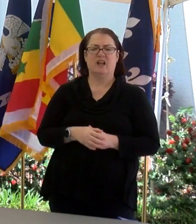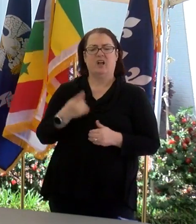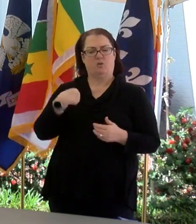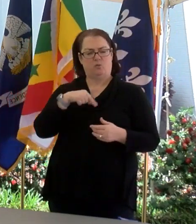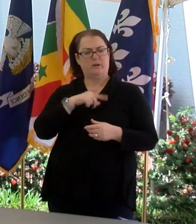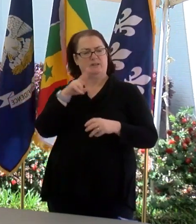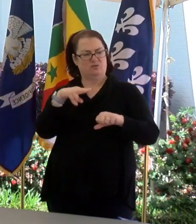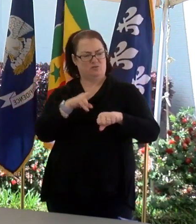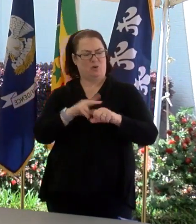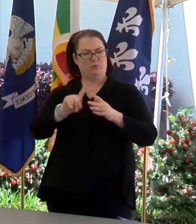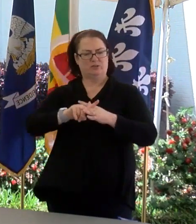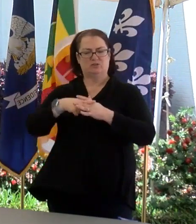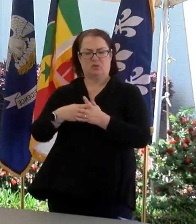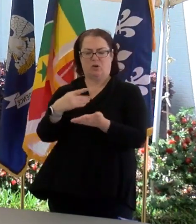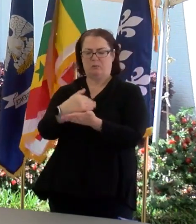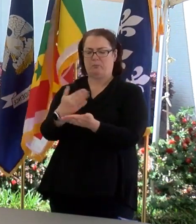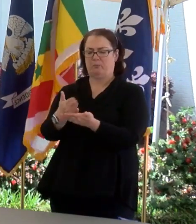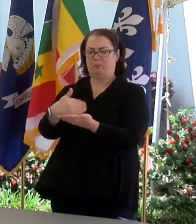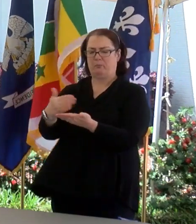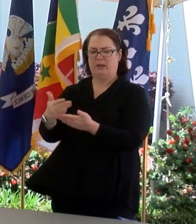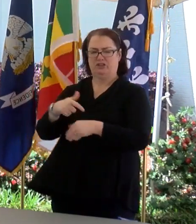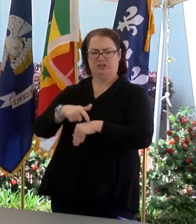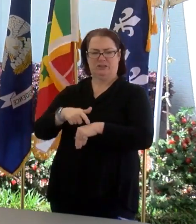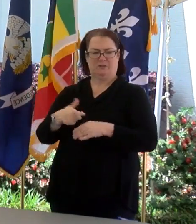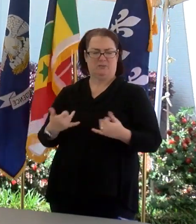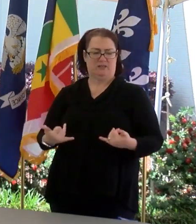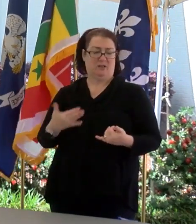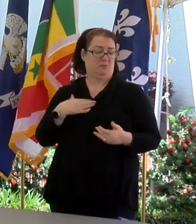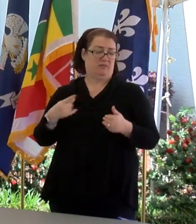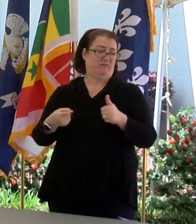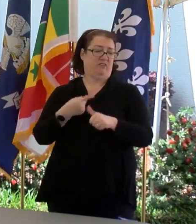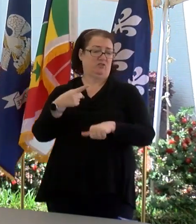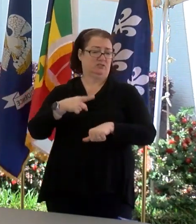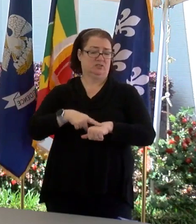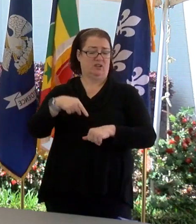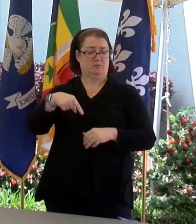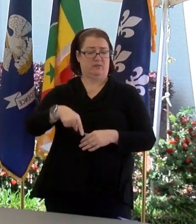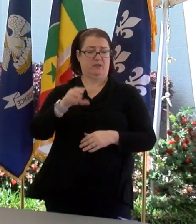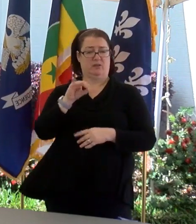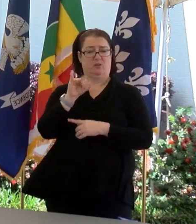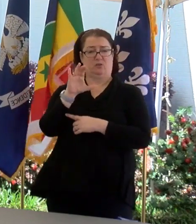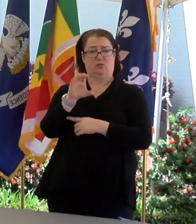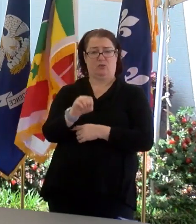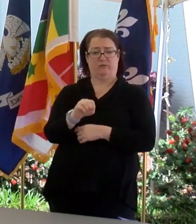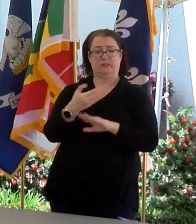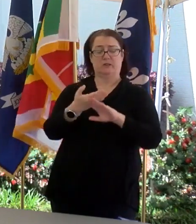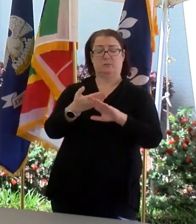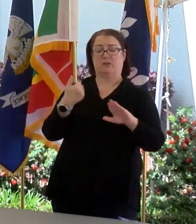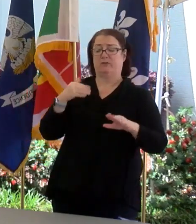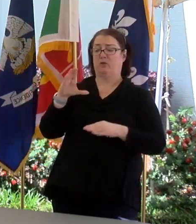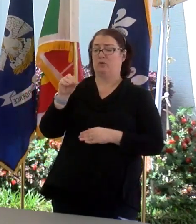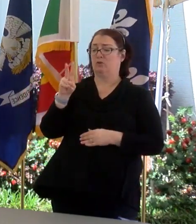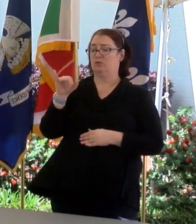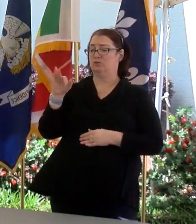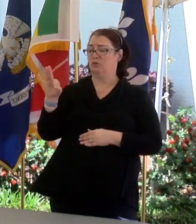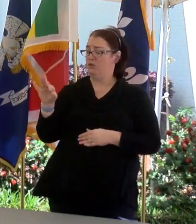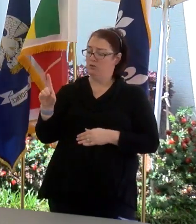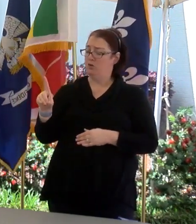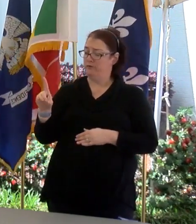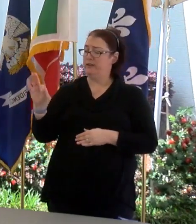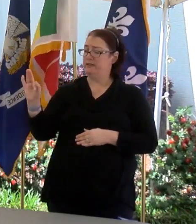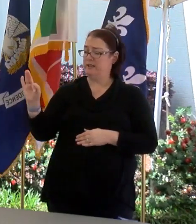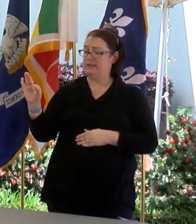around this time. Um, this is my first year in office. And I can tell you before COVID came, before the public health emergency, we were having really good